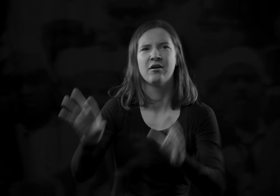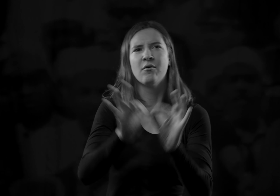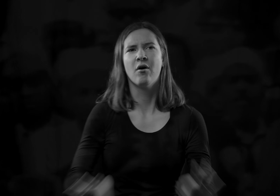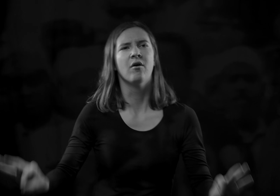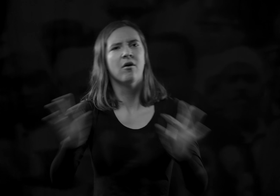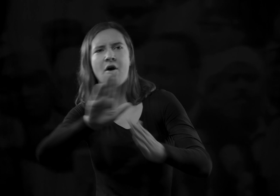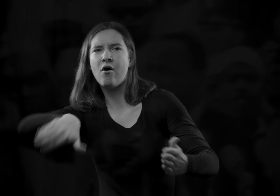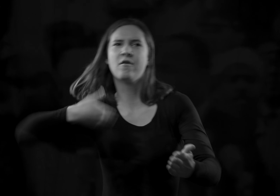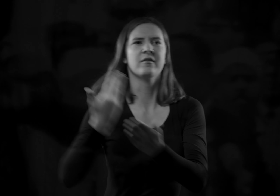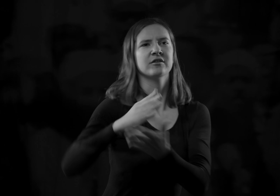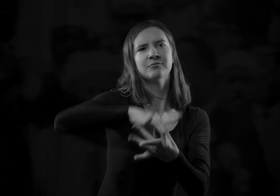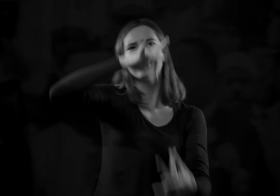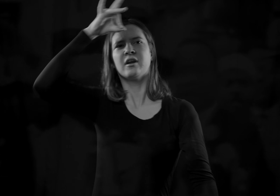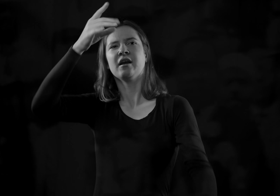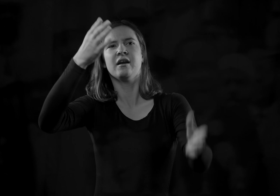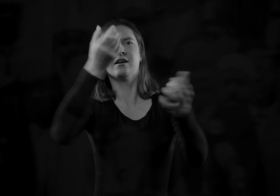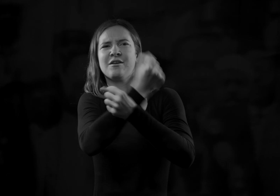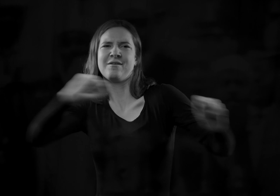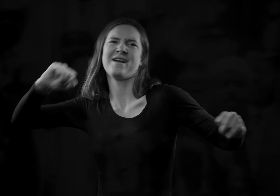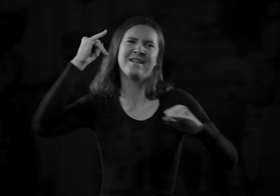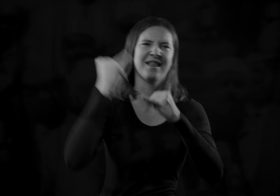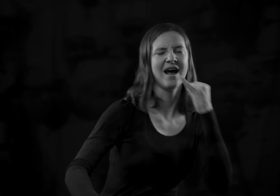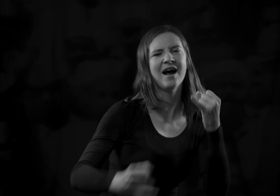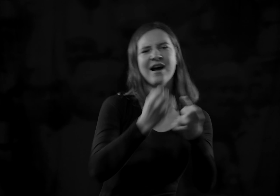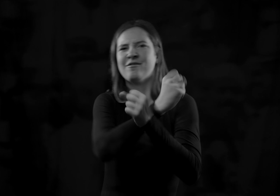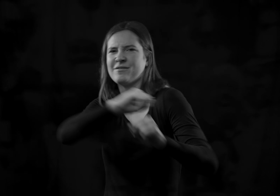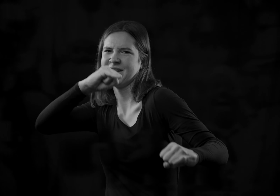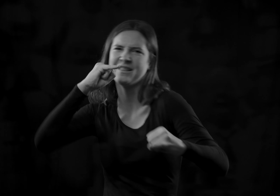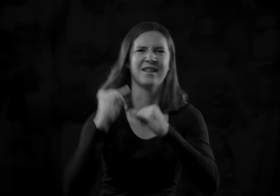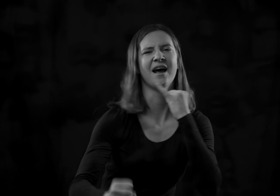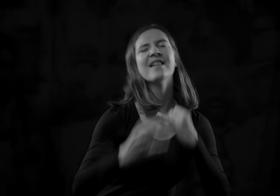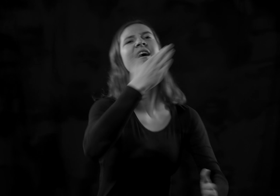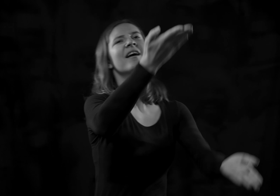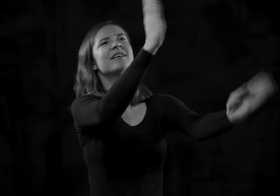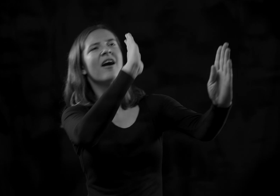at last, free at last. Thank God Almighty, we are free at last."